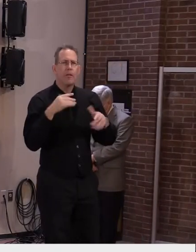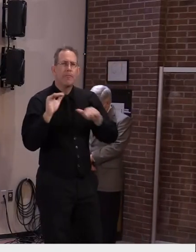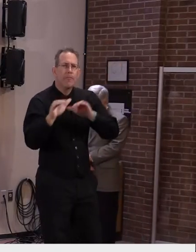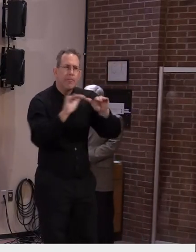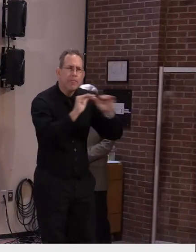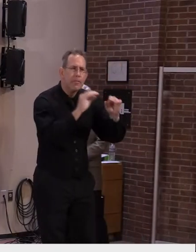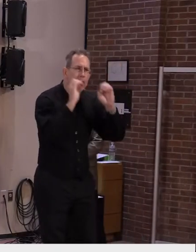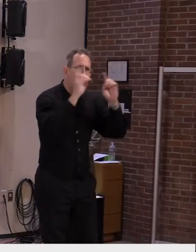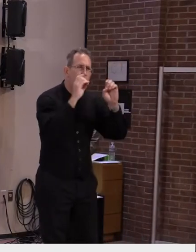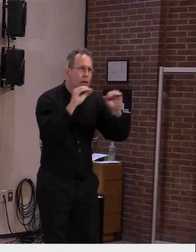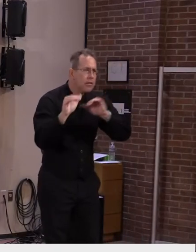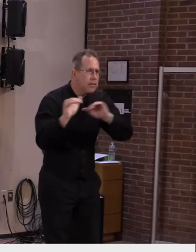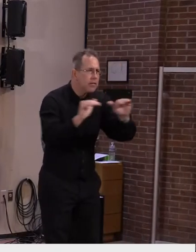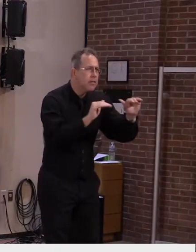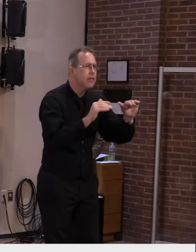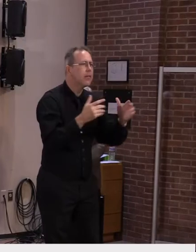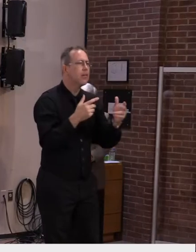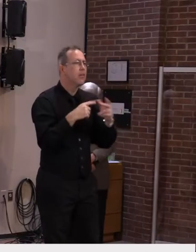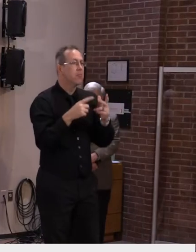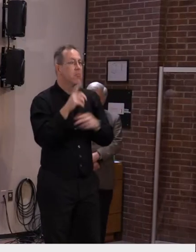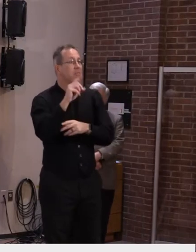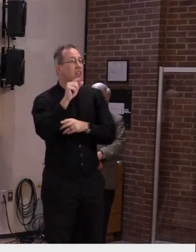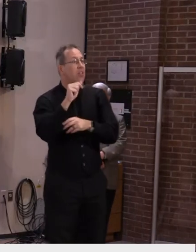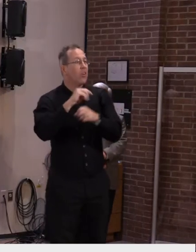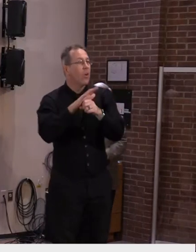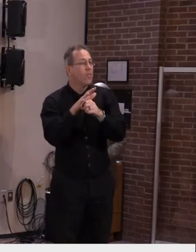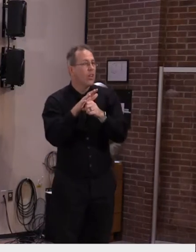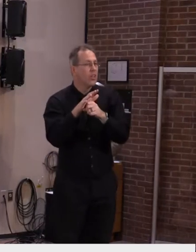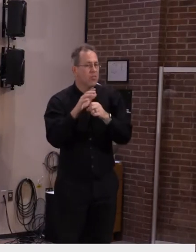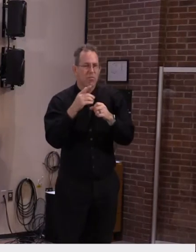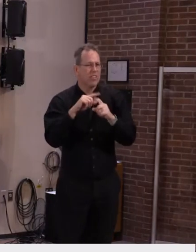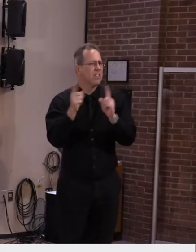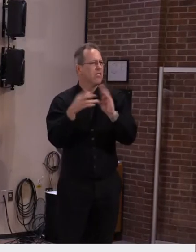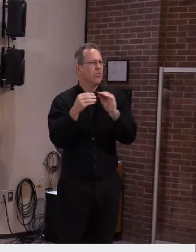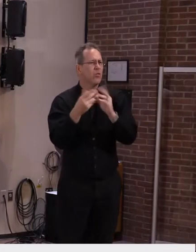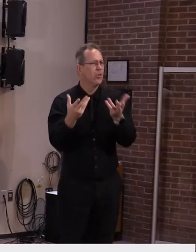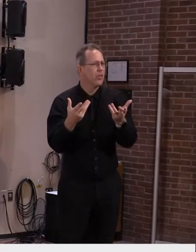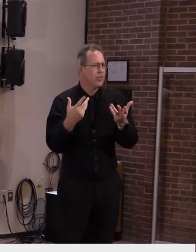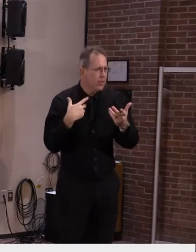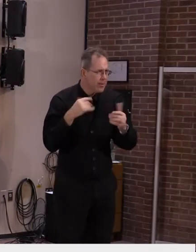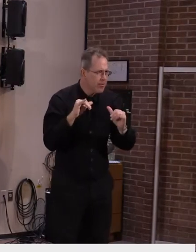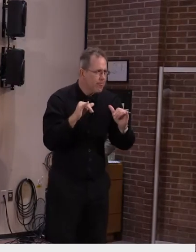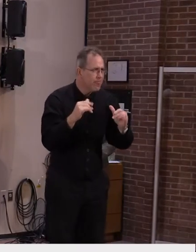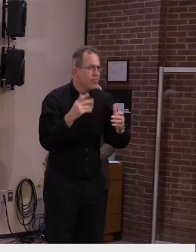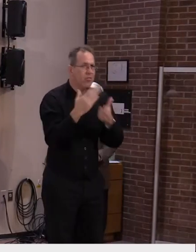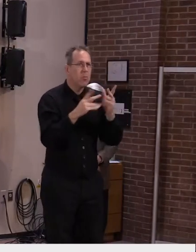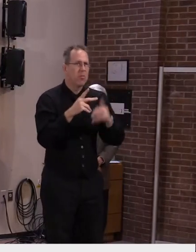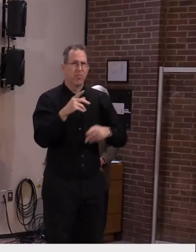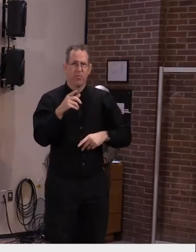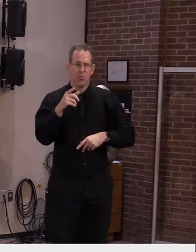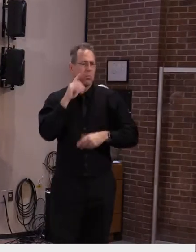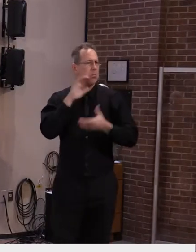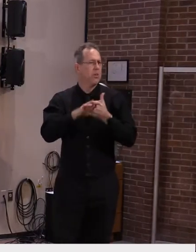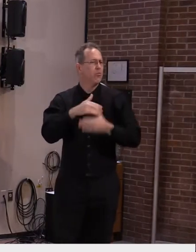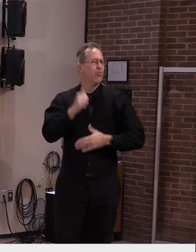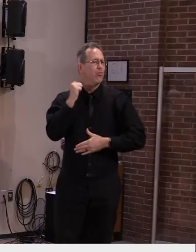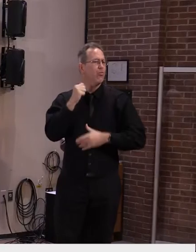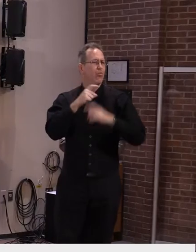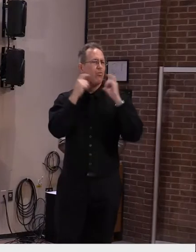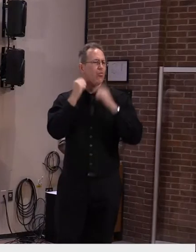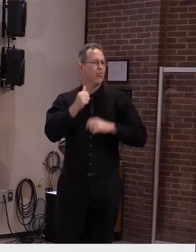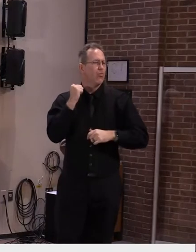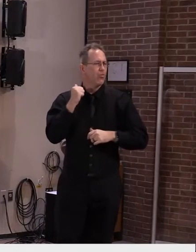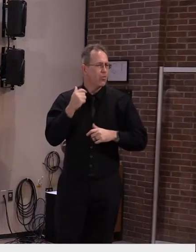only compliance issues, but I won't use the word violence, but certainly a lot of dissension where people are in people's